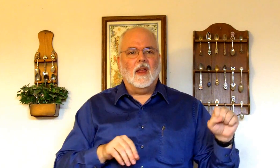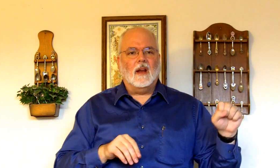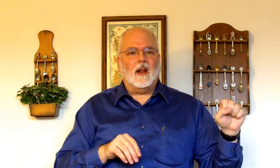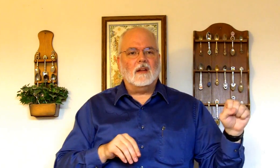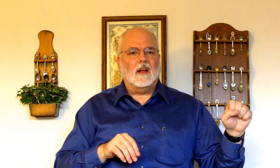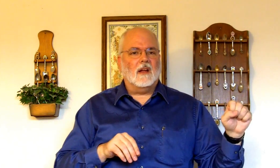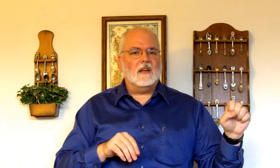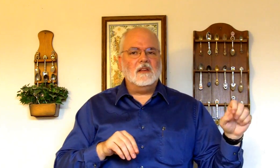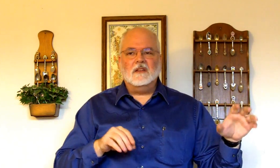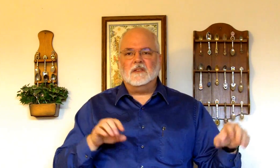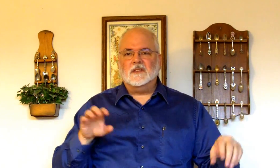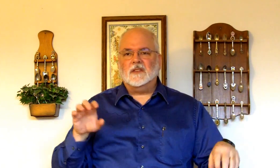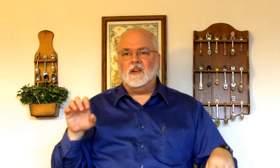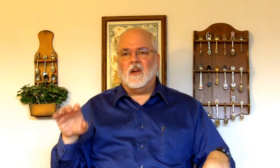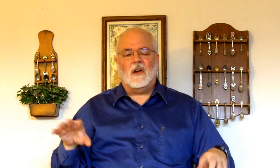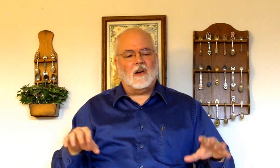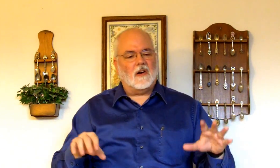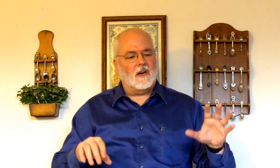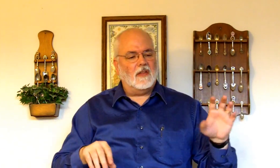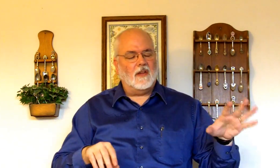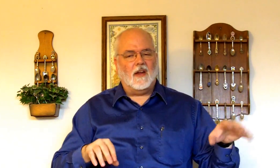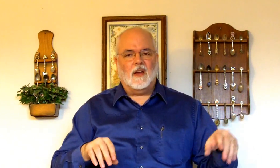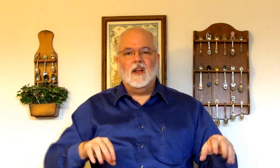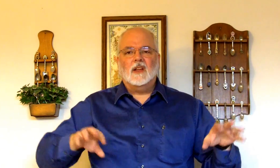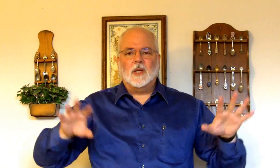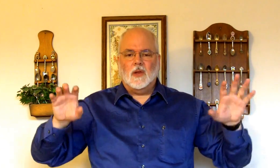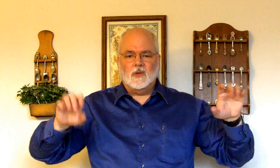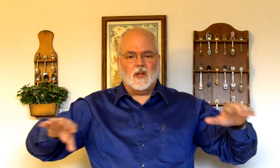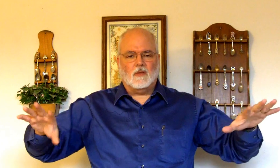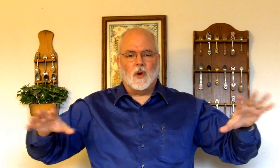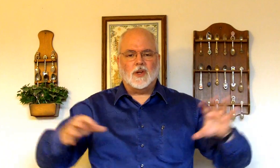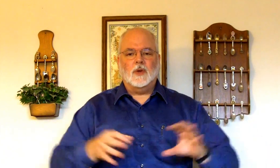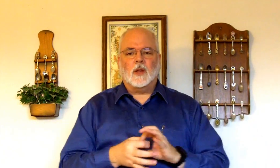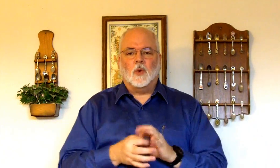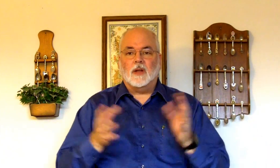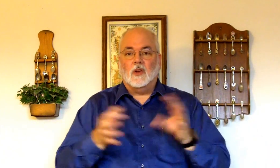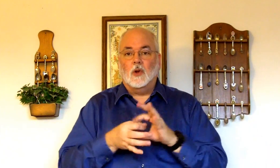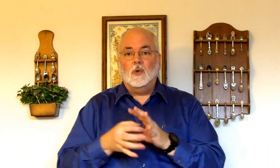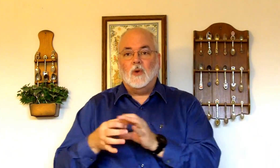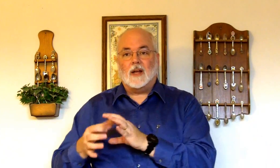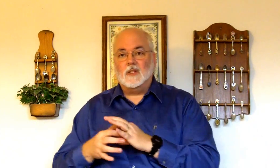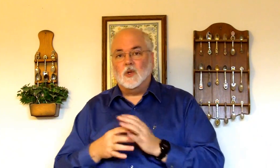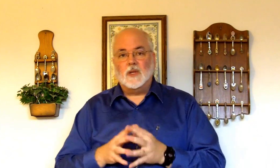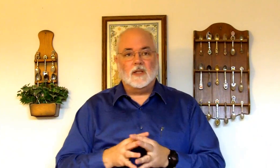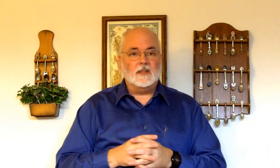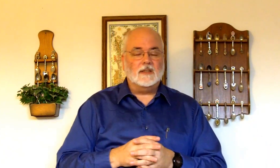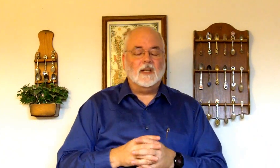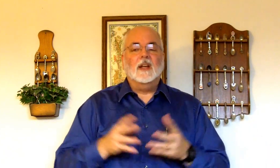and is and are and the. Some of those words that do nothing more than glue, acted glue in sentences,